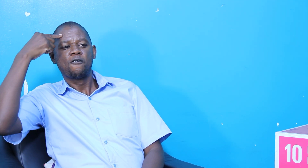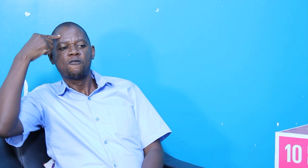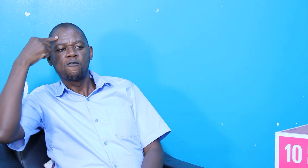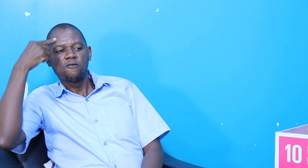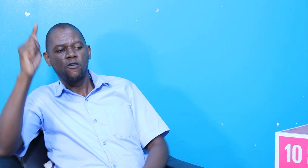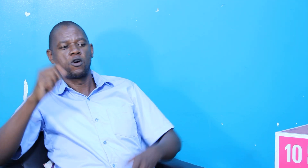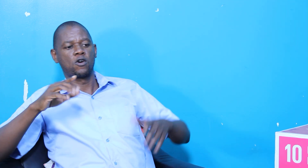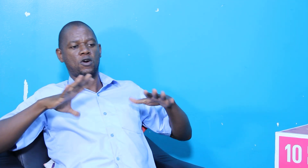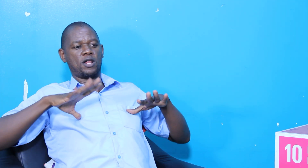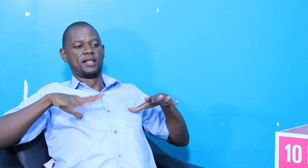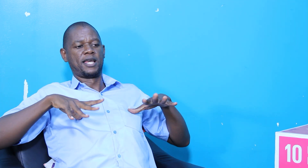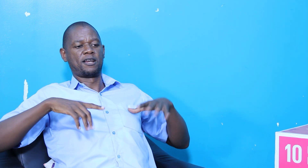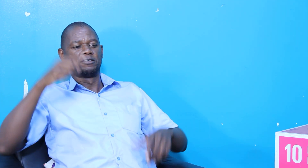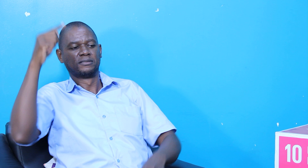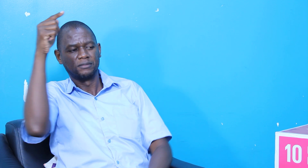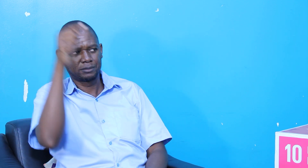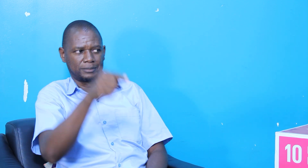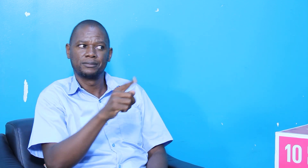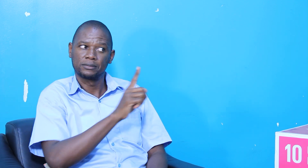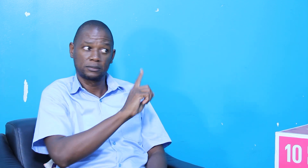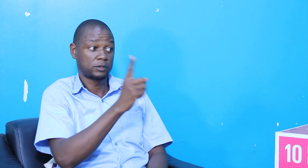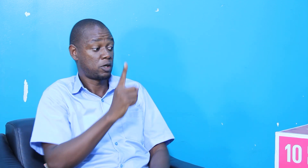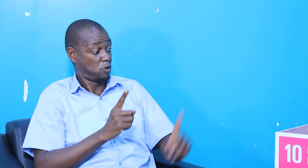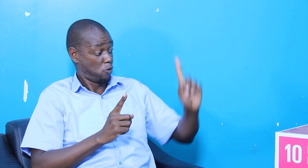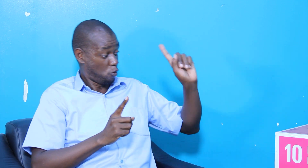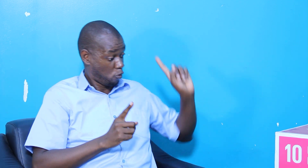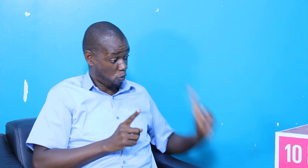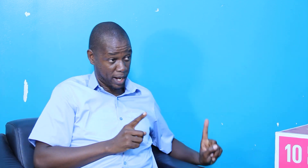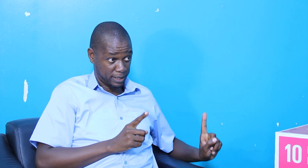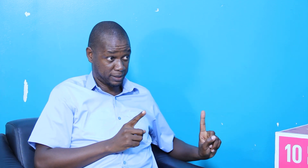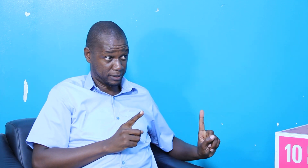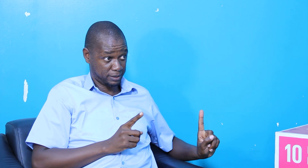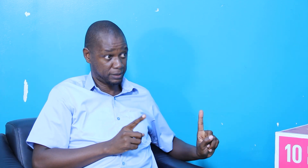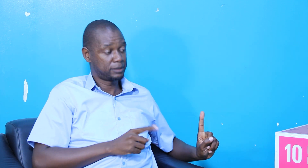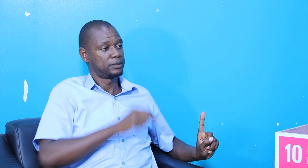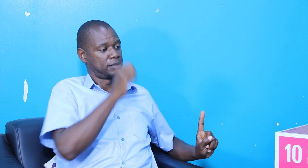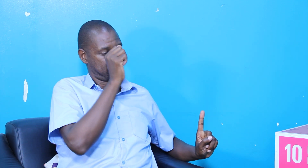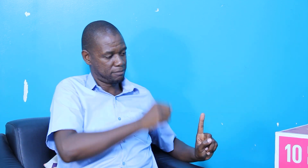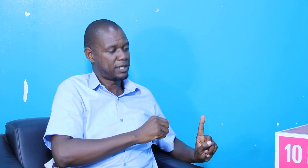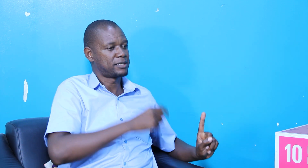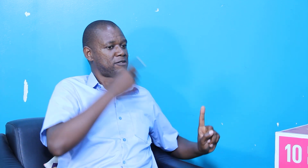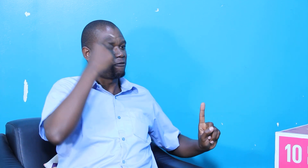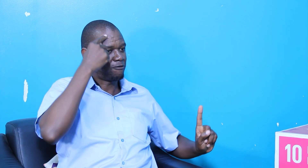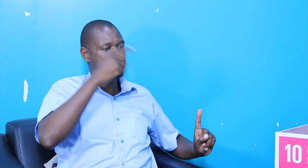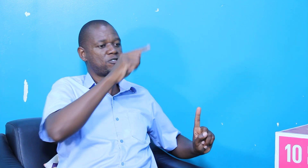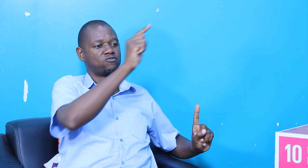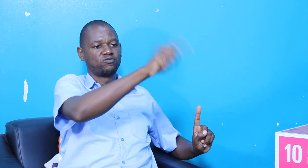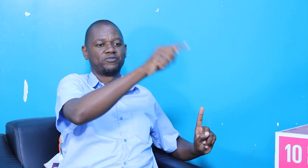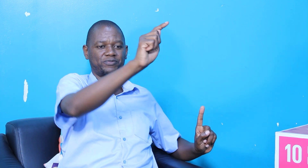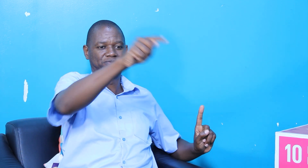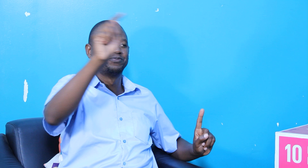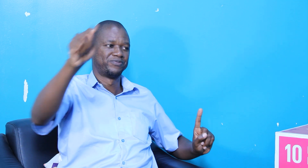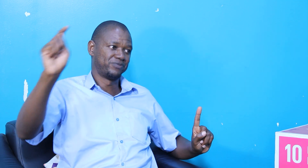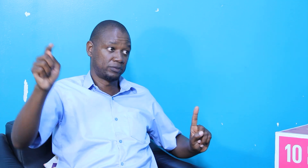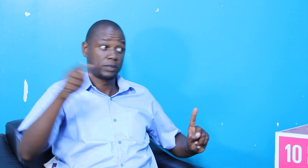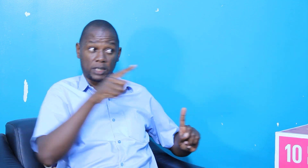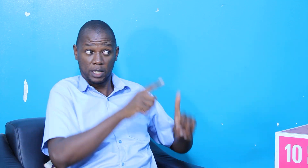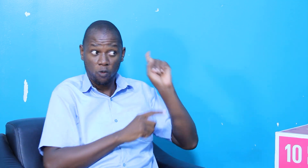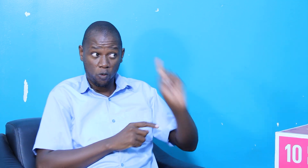is for relaxing time. Guys, that's not right. Get this one. The one you've put at home